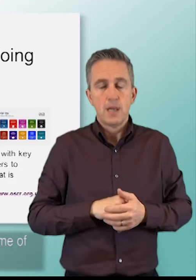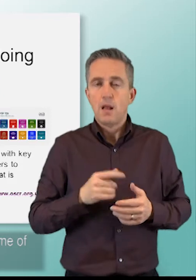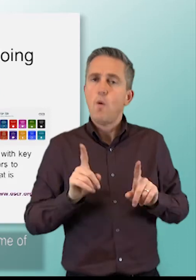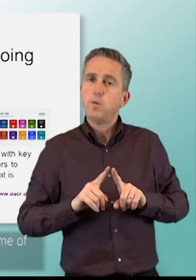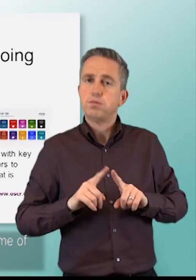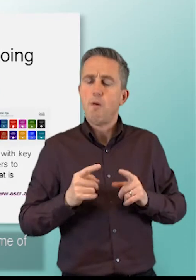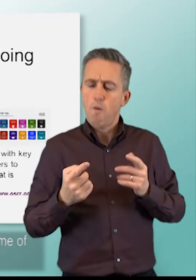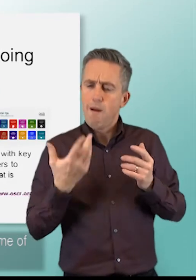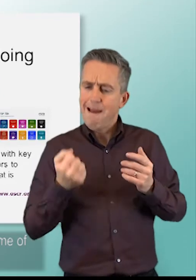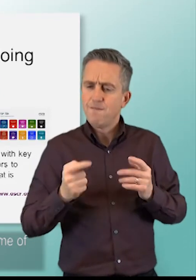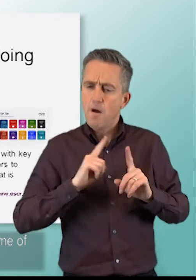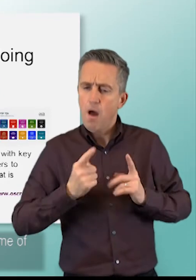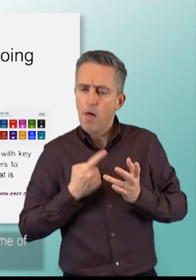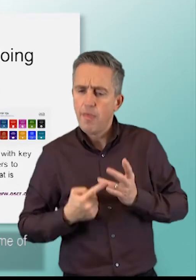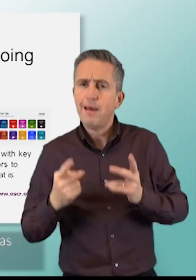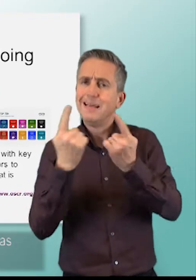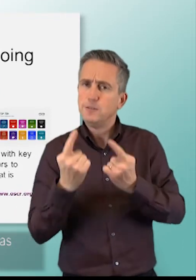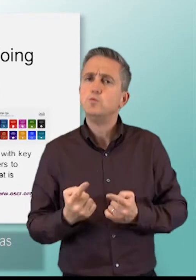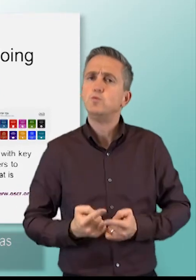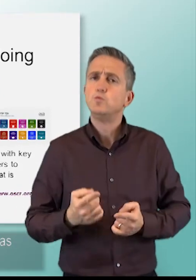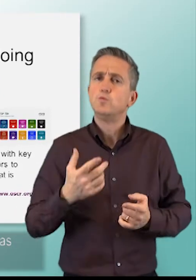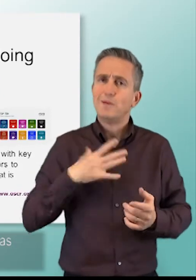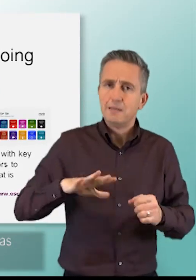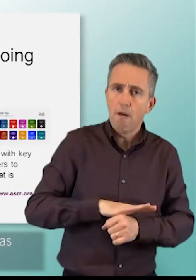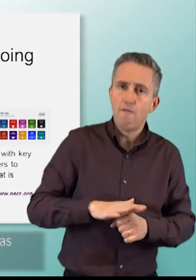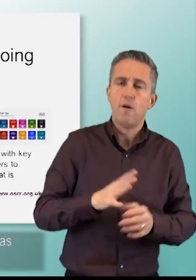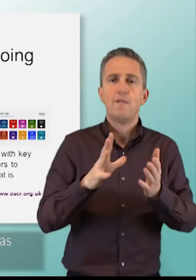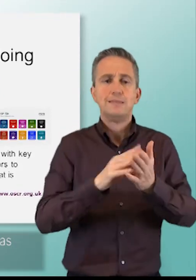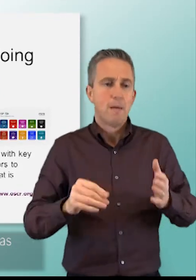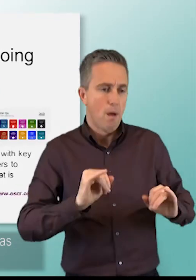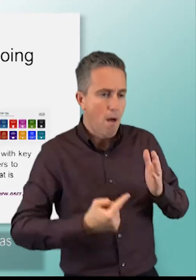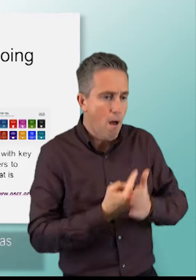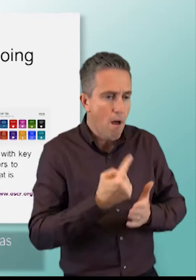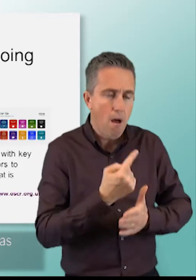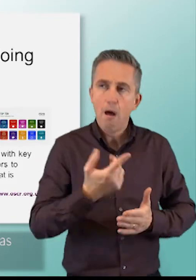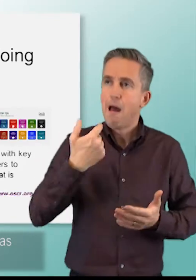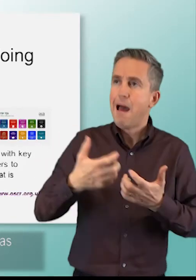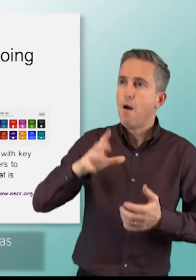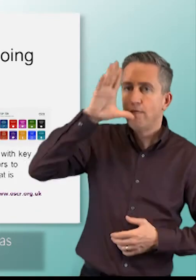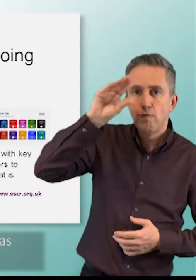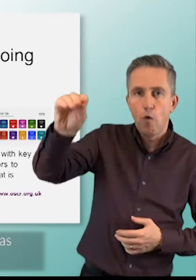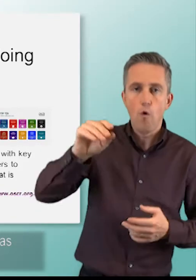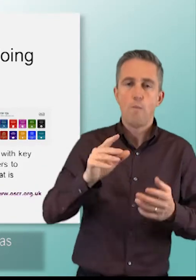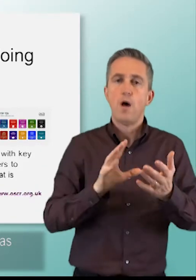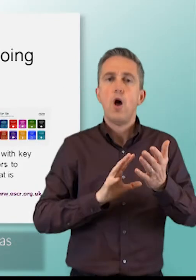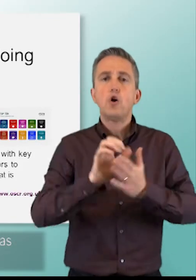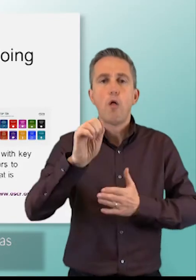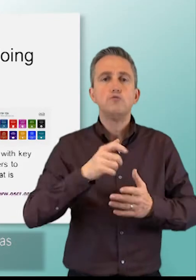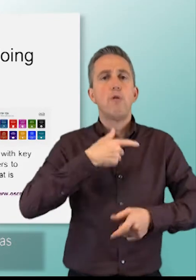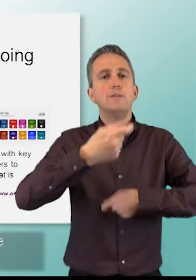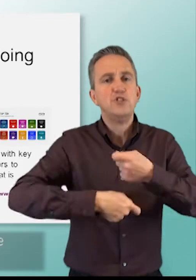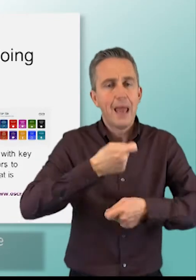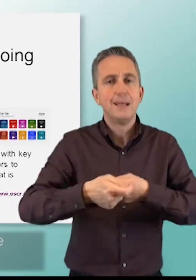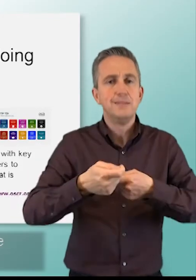some of these other issues that are very important that organisations need to be getting right, such as whistleblowing or cultural change